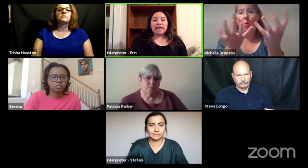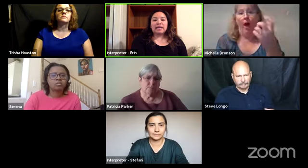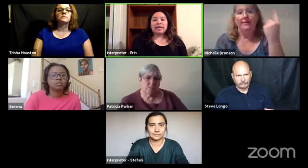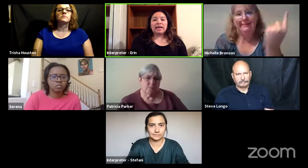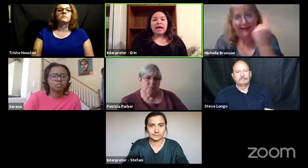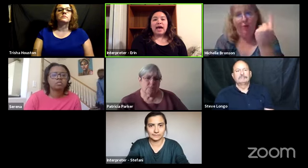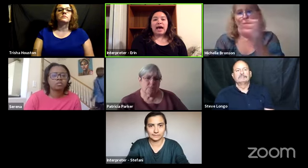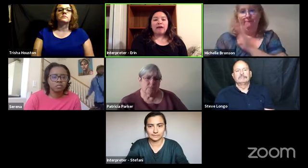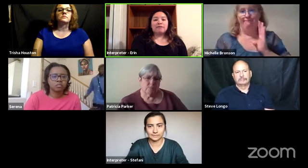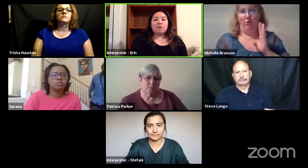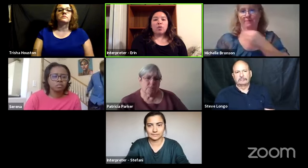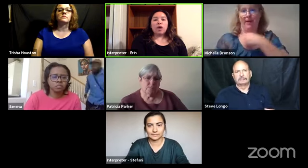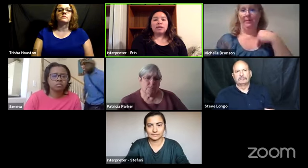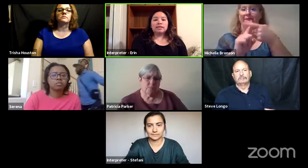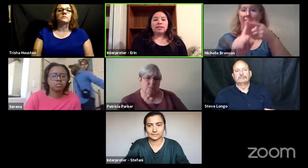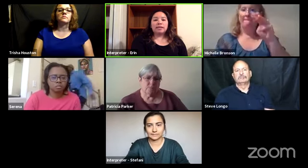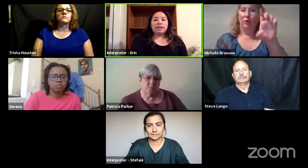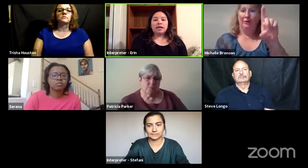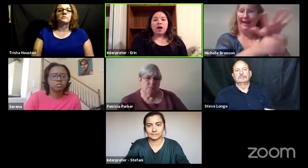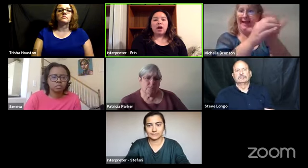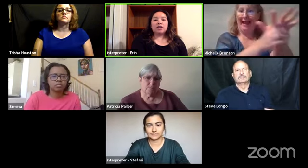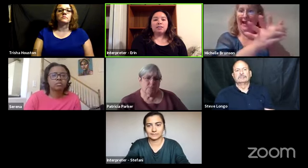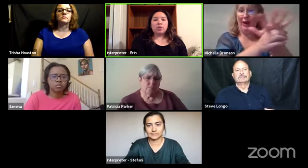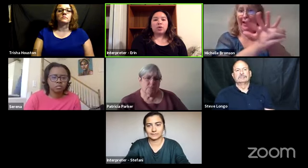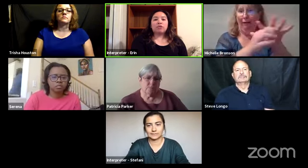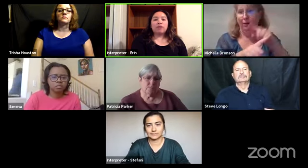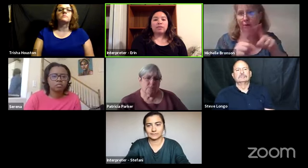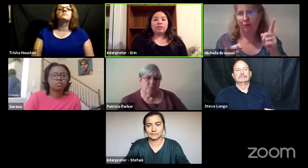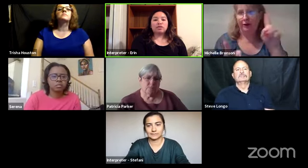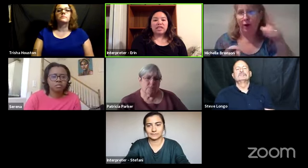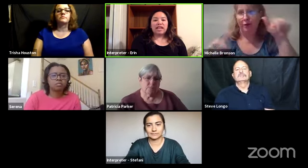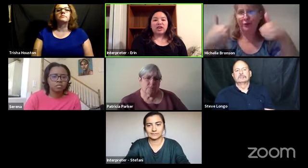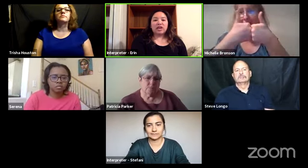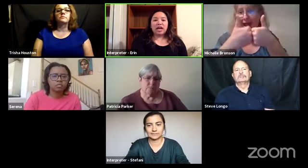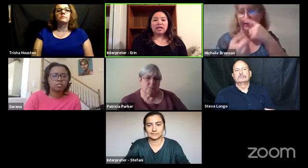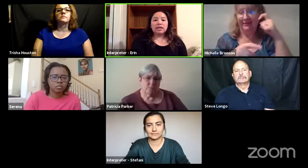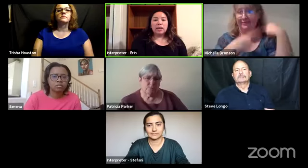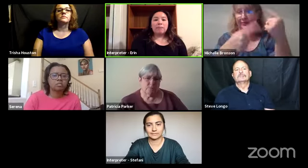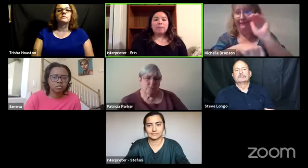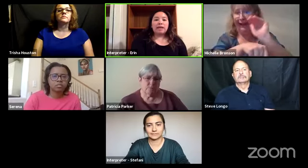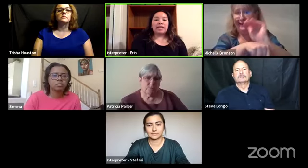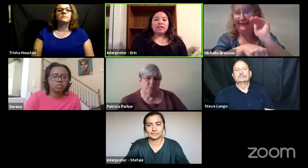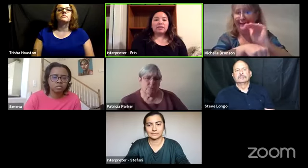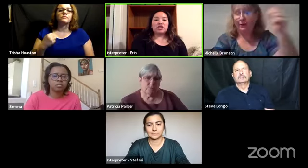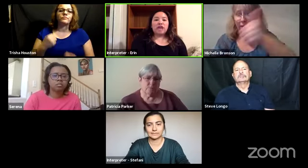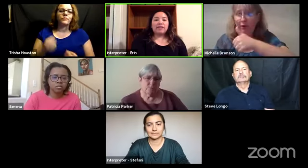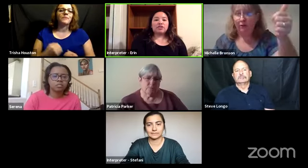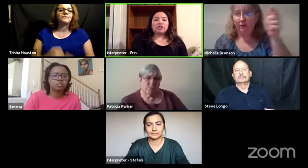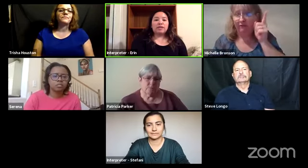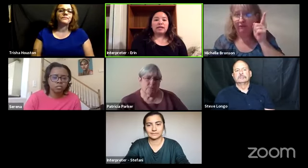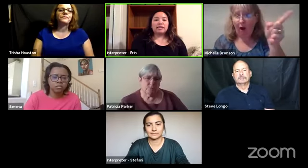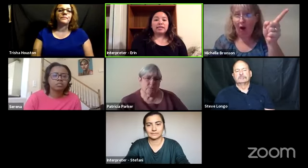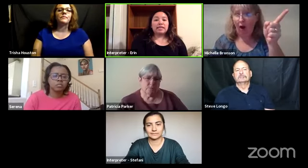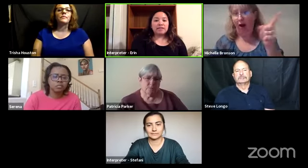Merced have wanted somebody on the board from the Merced area. but that's been a challenge because it's